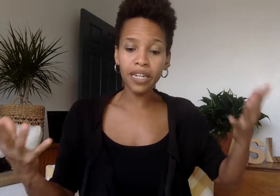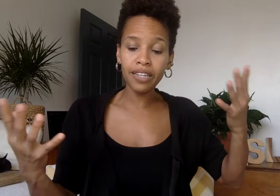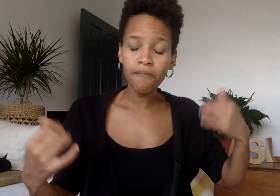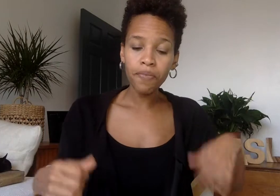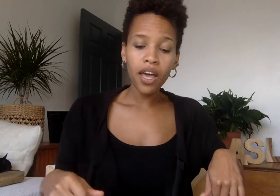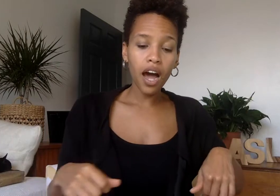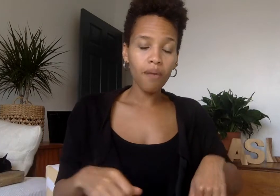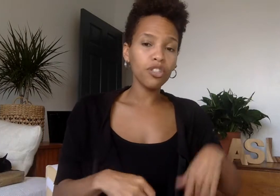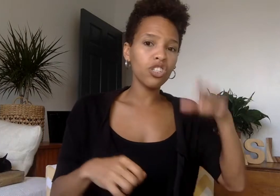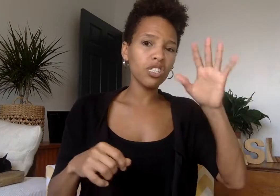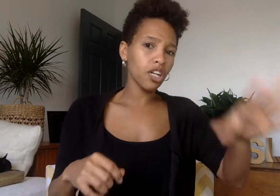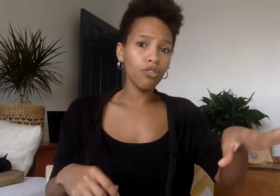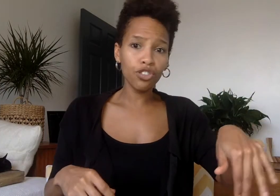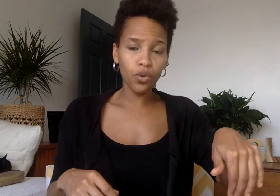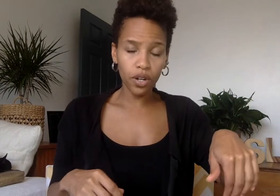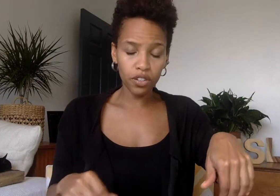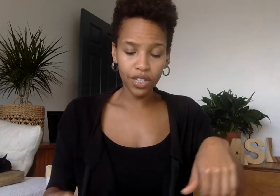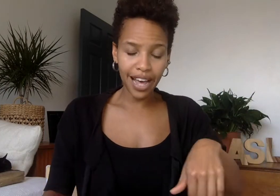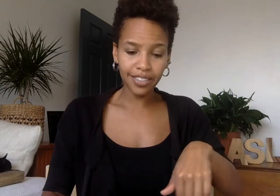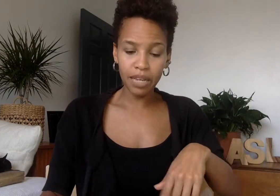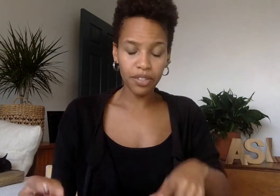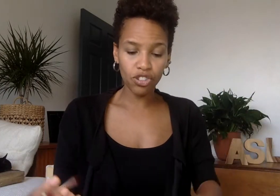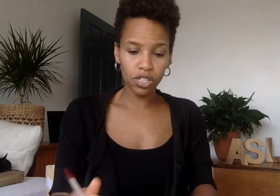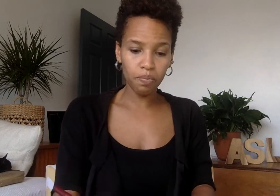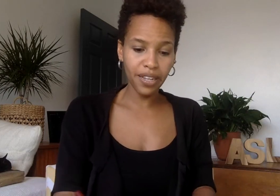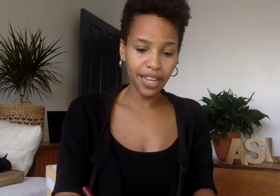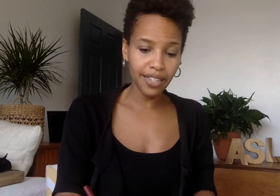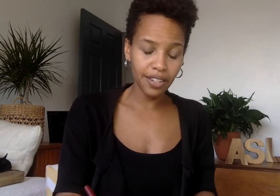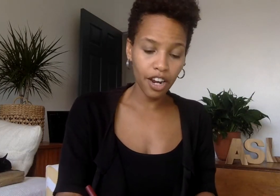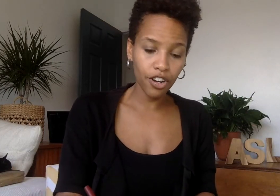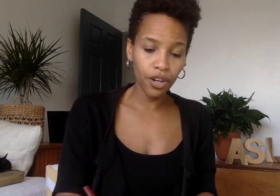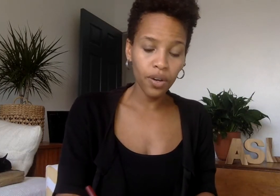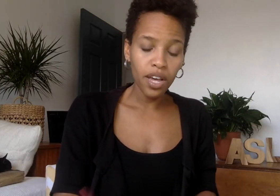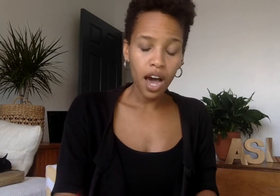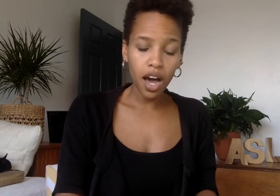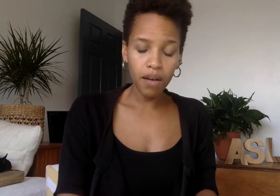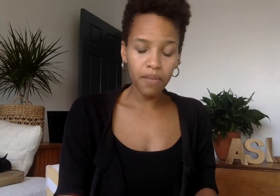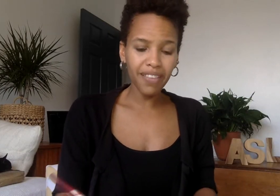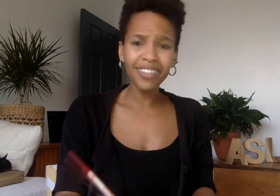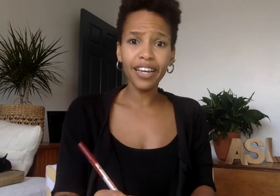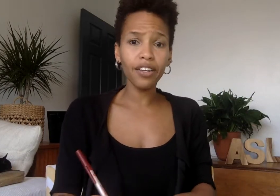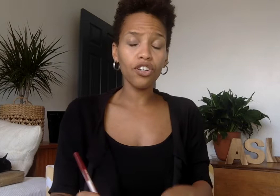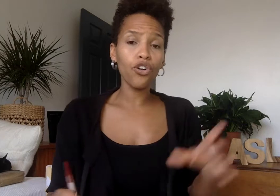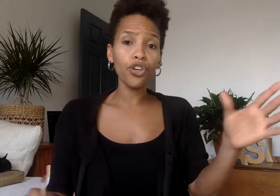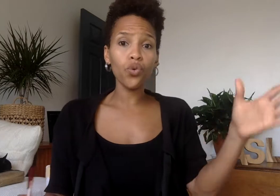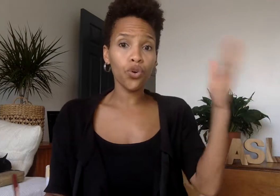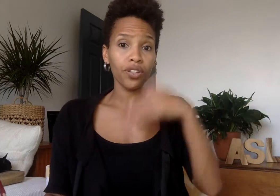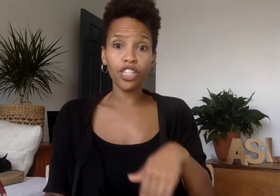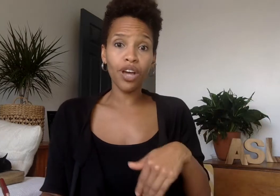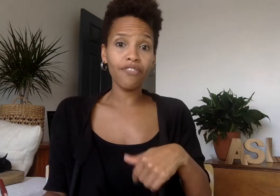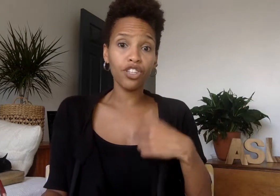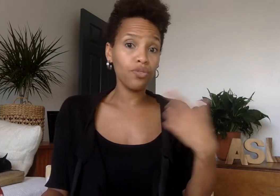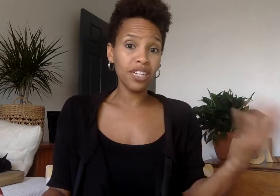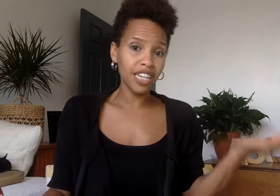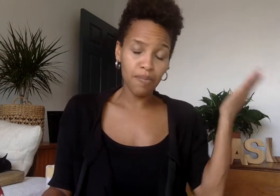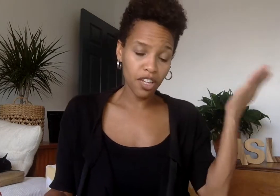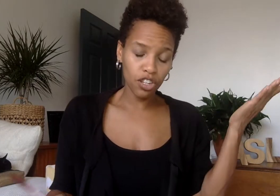everybody. But just include your last name. It's just best case scenario. Unless I know you, or unless you have a unique name that you